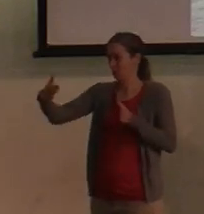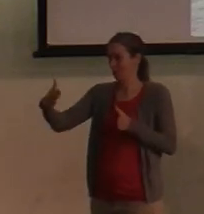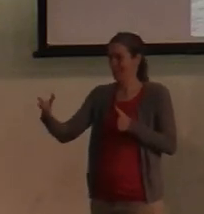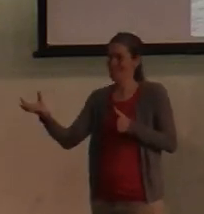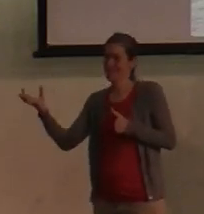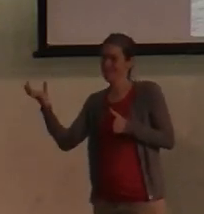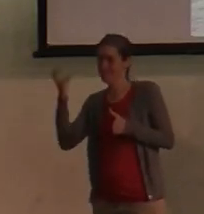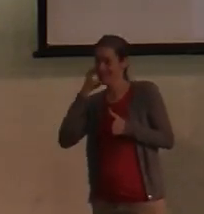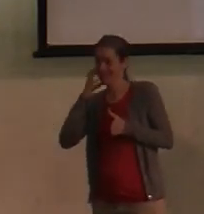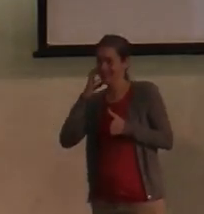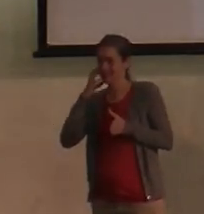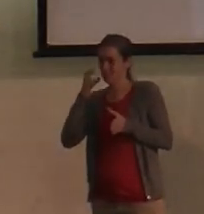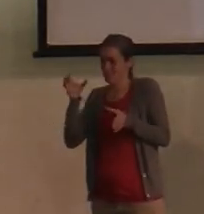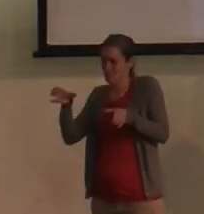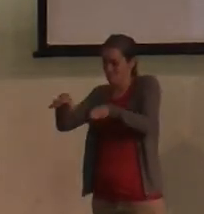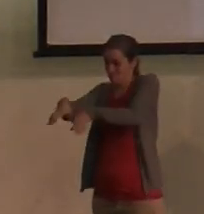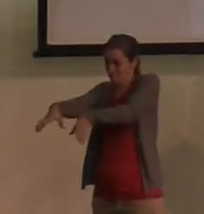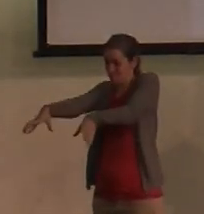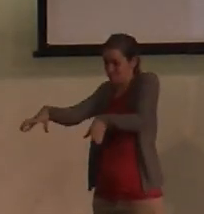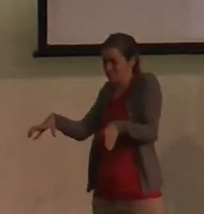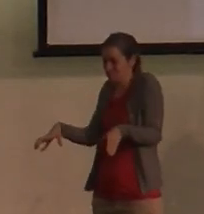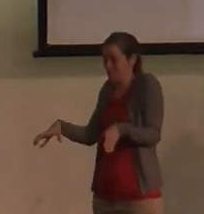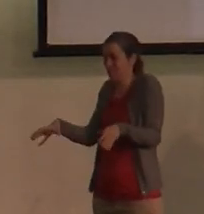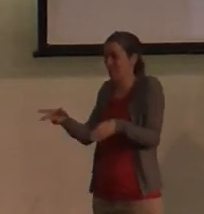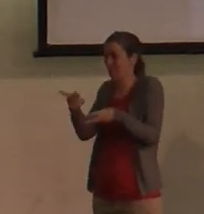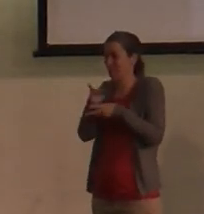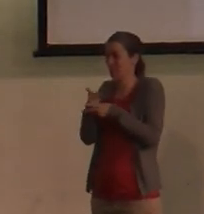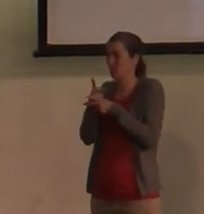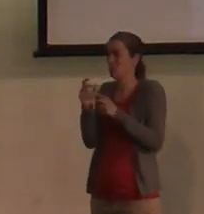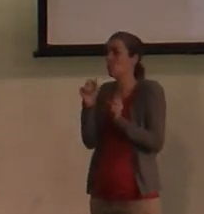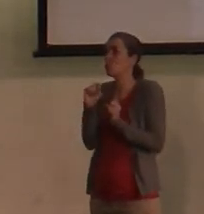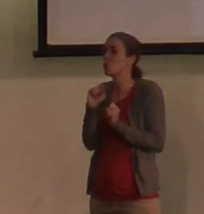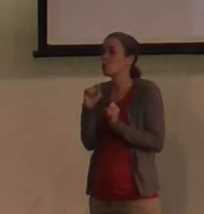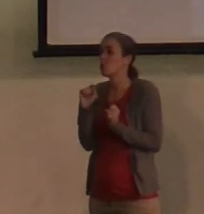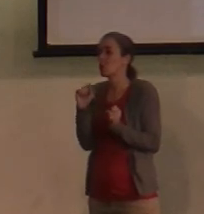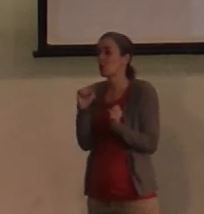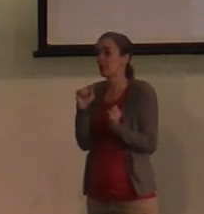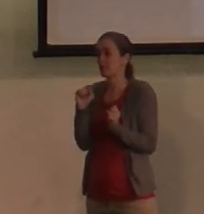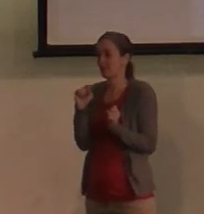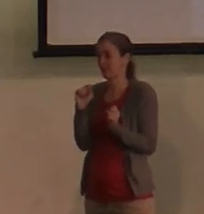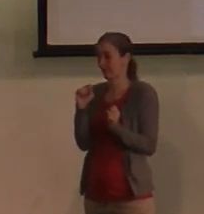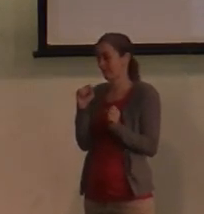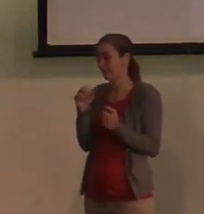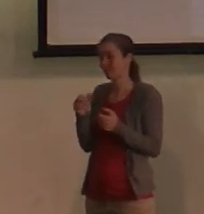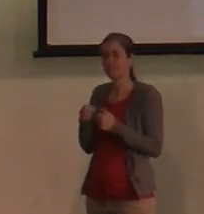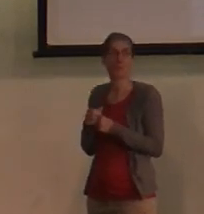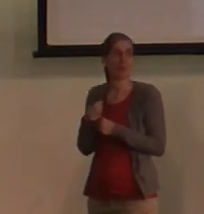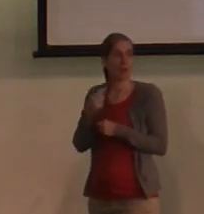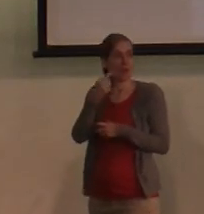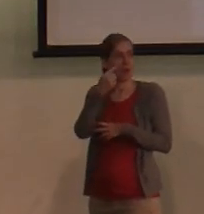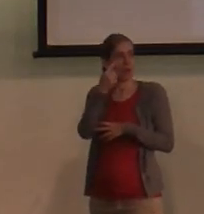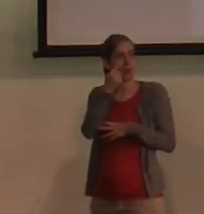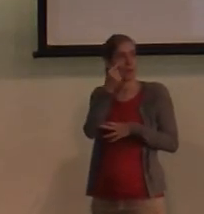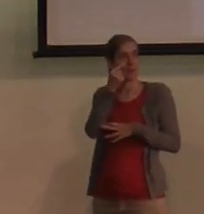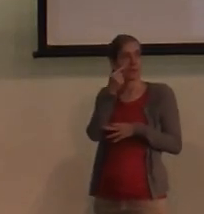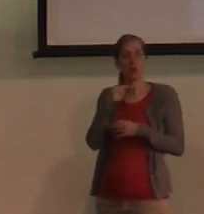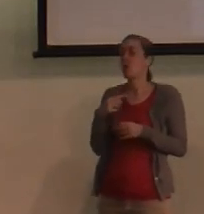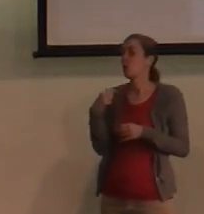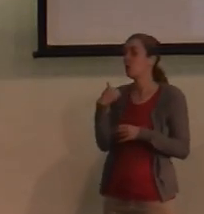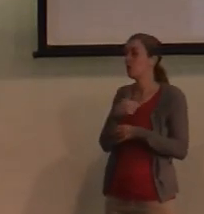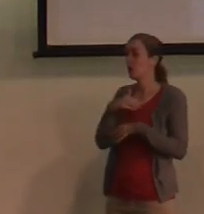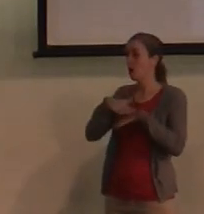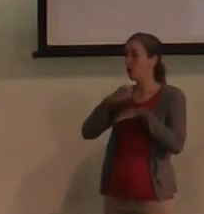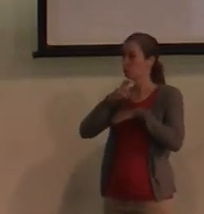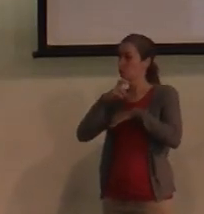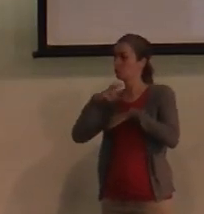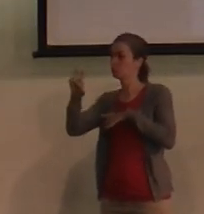And so that's the way that they designed it, the way that they did. This right here was while we're on the trip